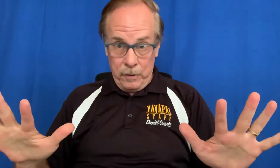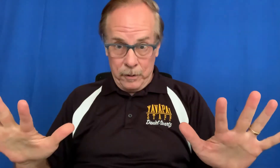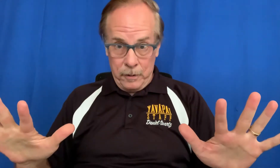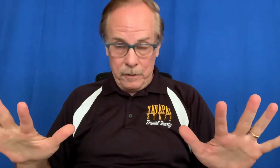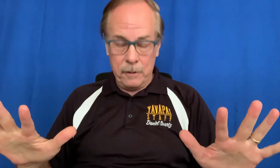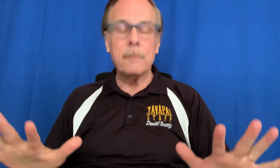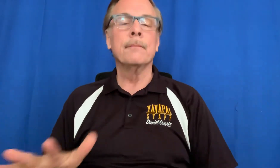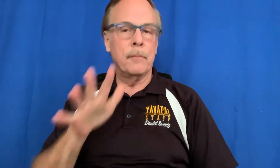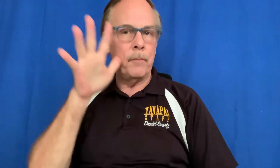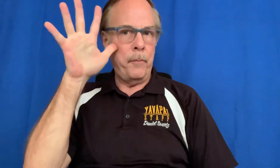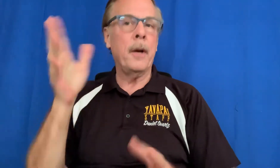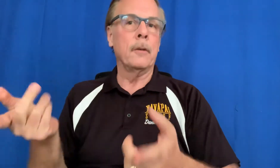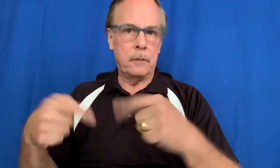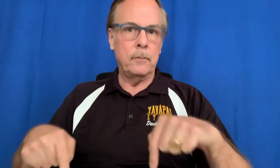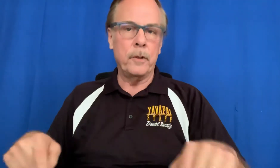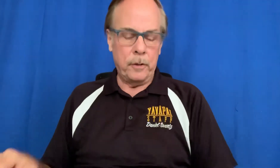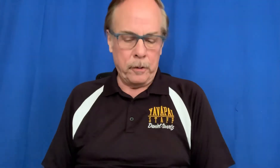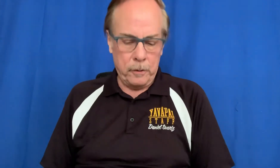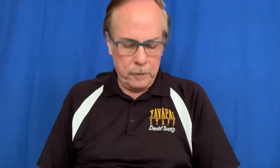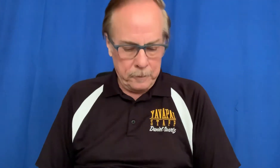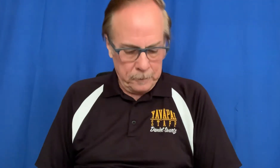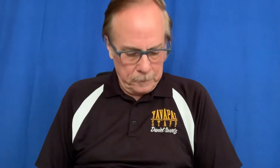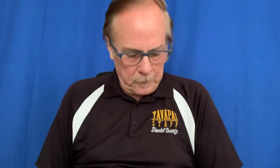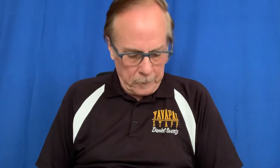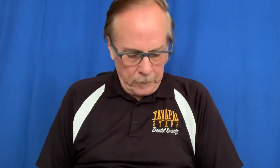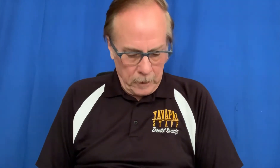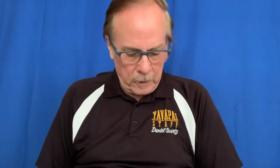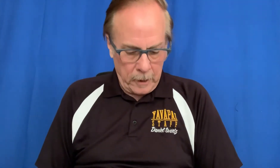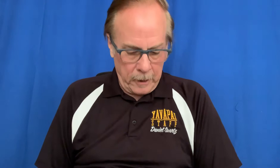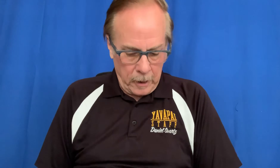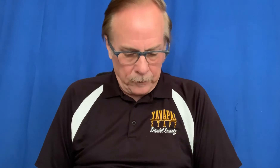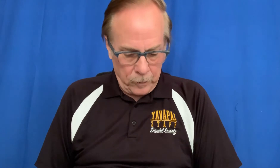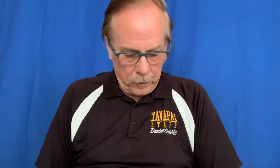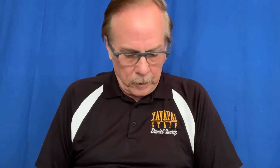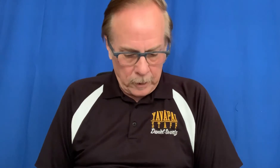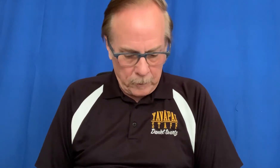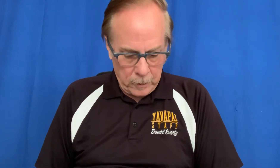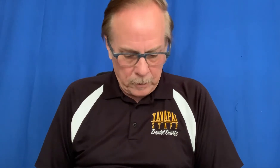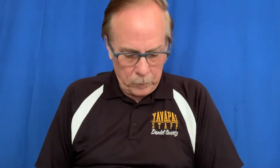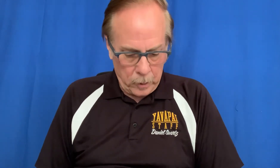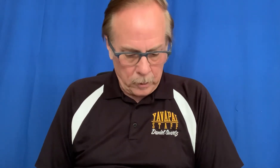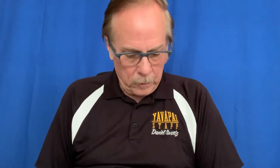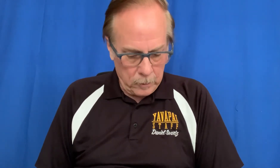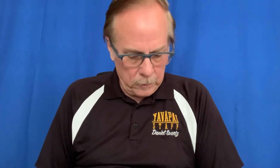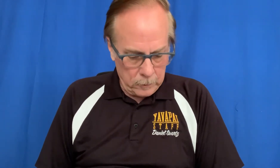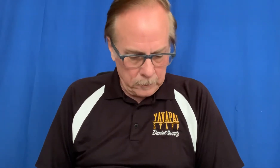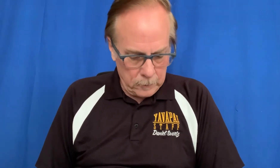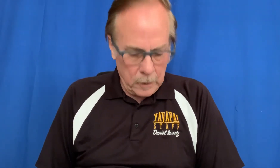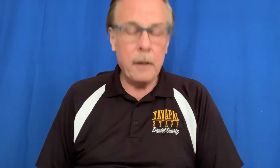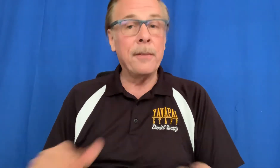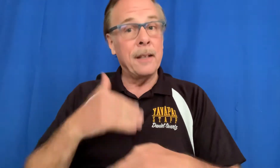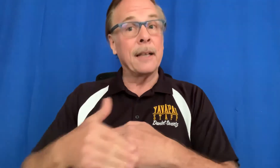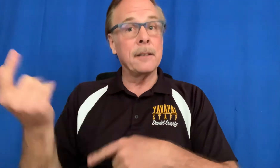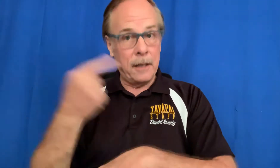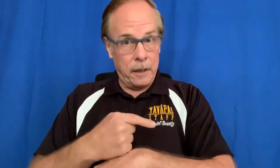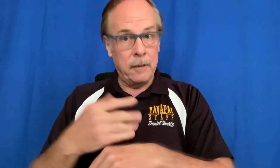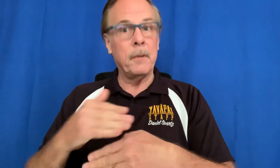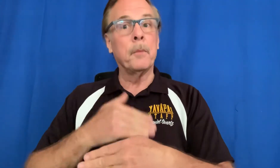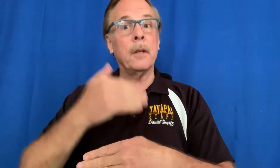finished, parents returned. The day after, I got my sombrero. The next day, remember the